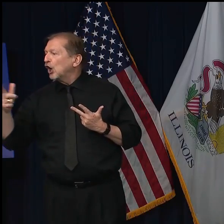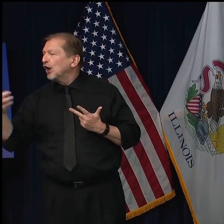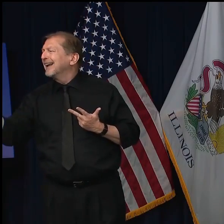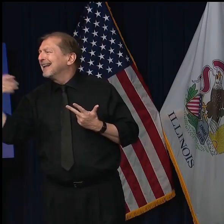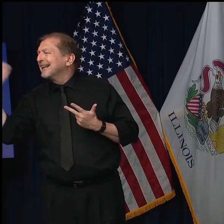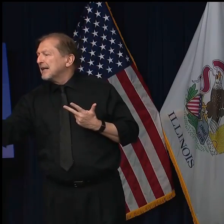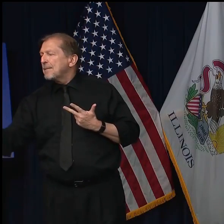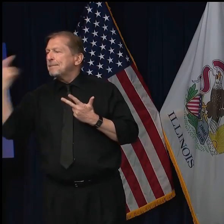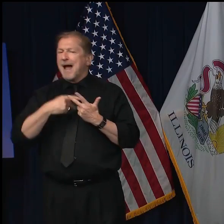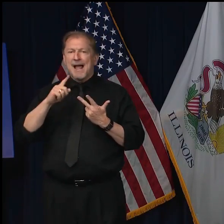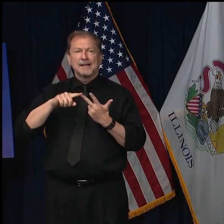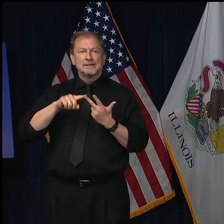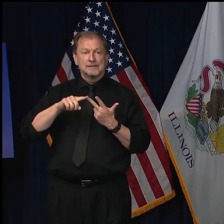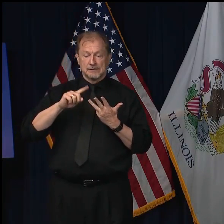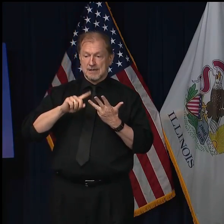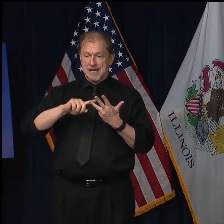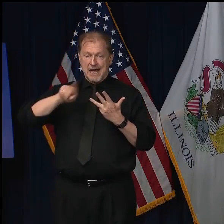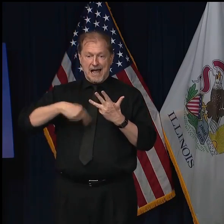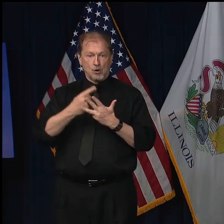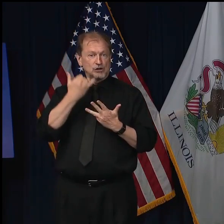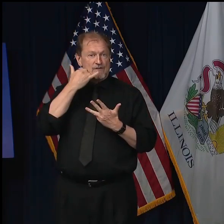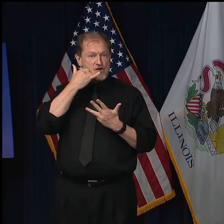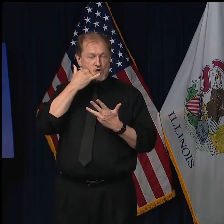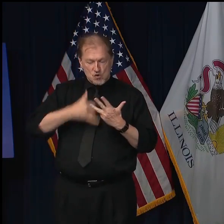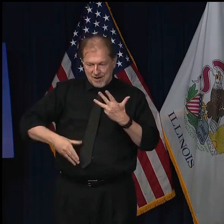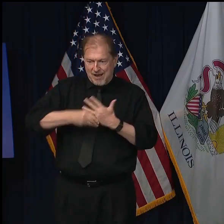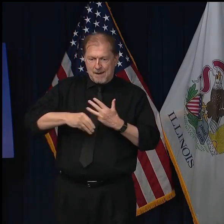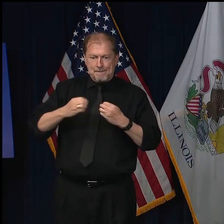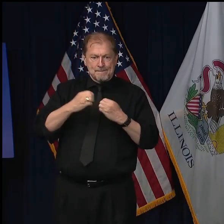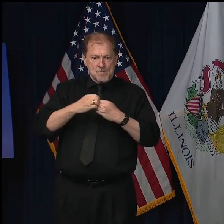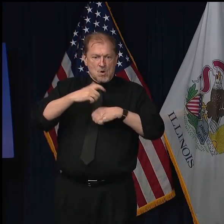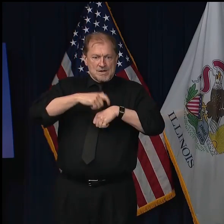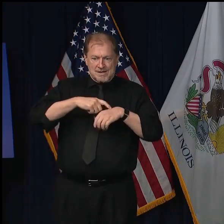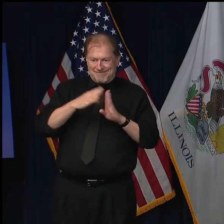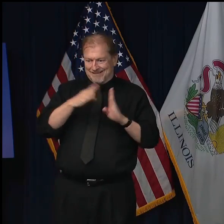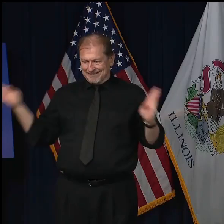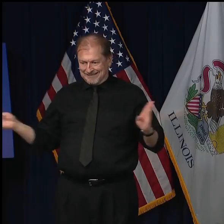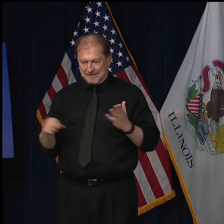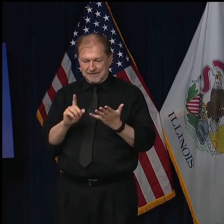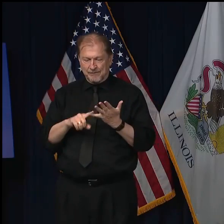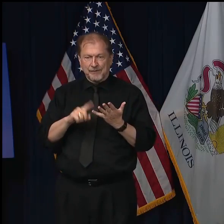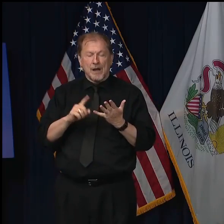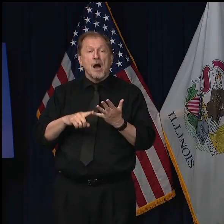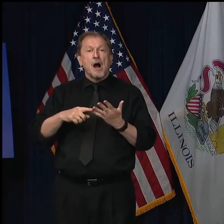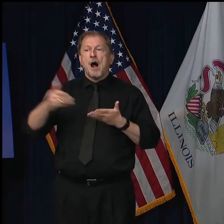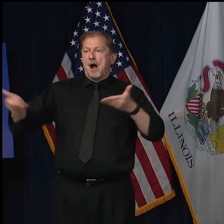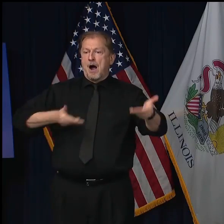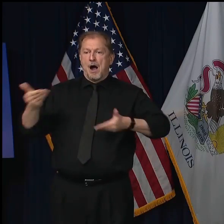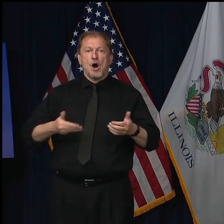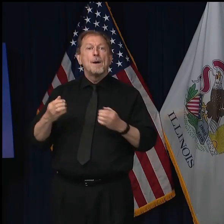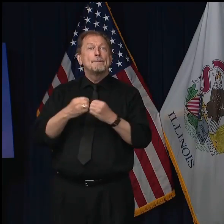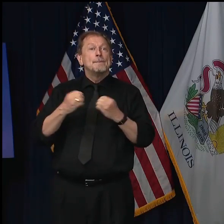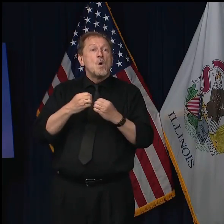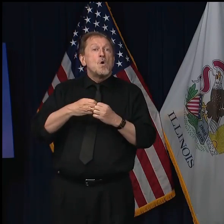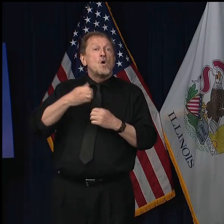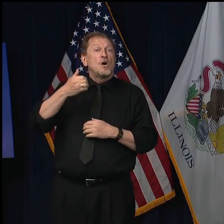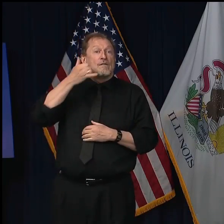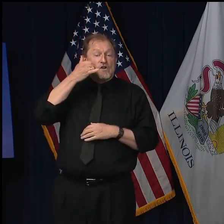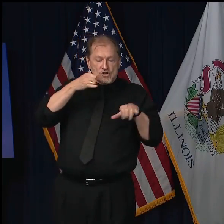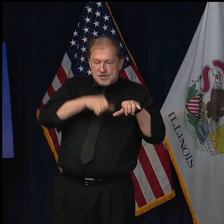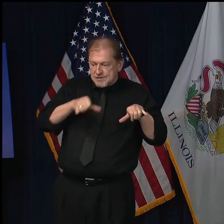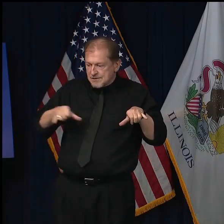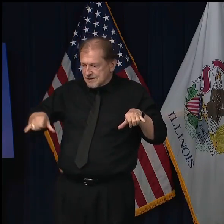increased daily call center hours, updated the phone systems, grew the number of phone lines, overhauled the